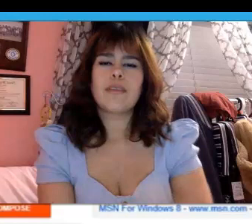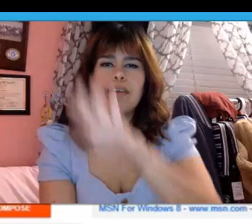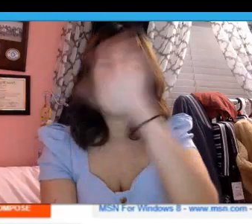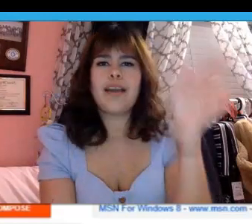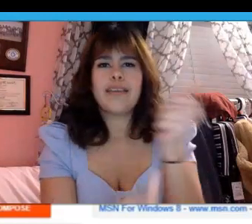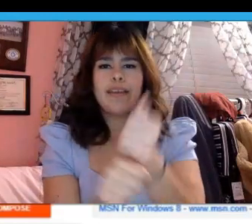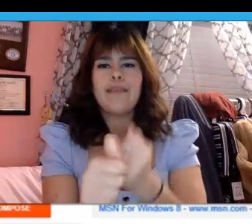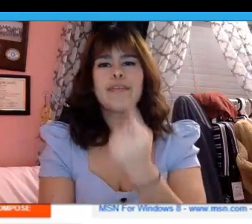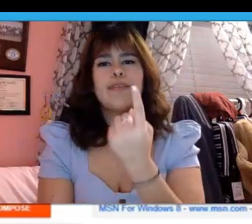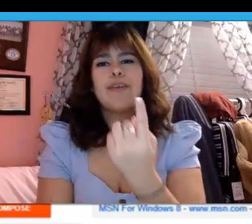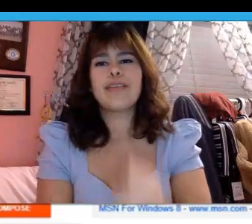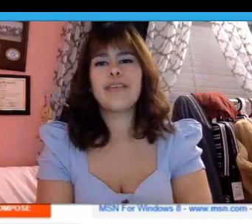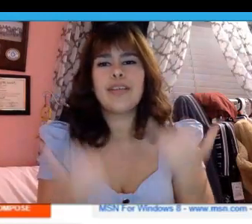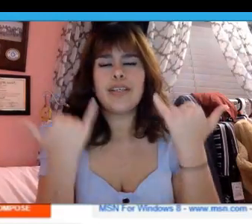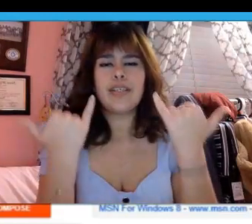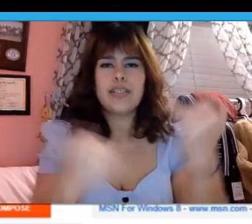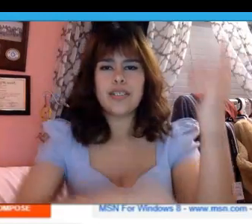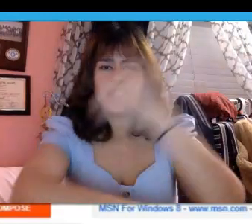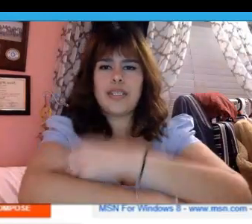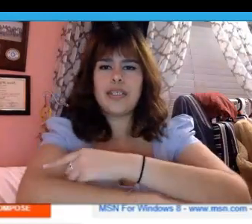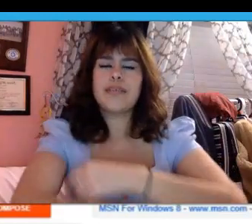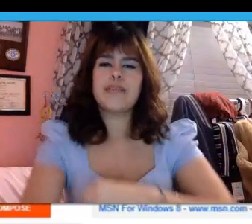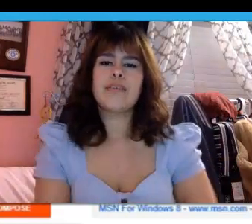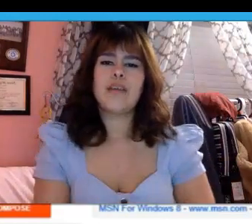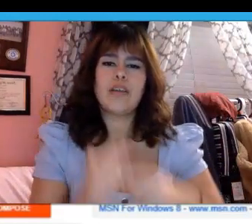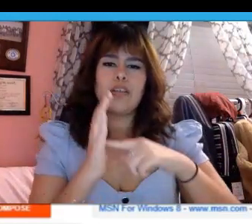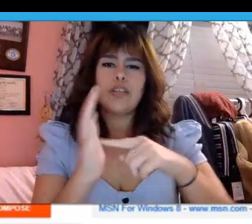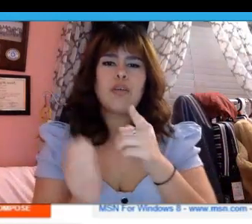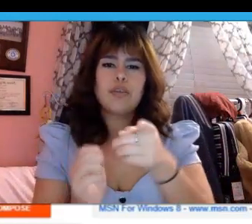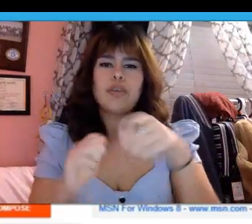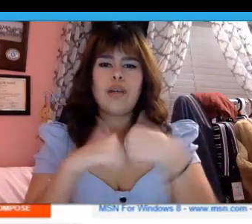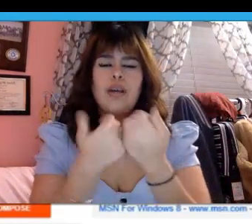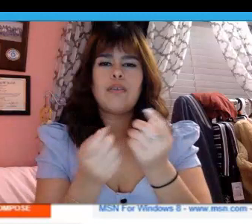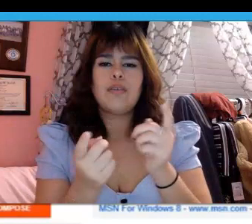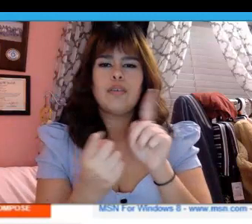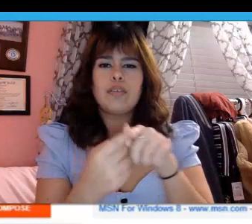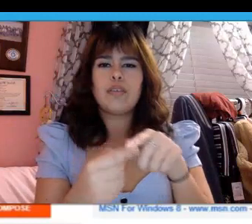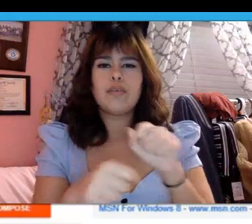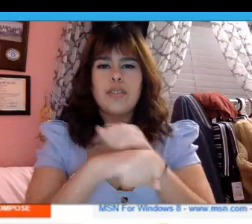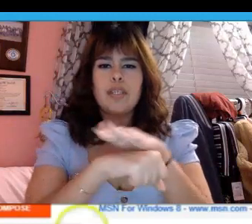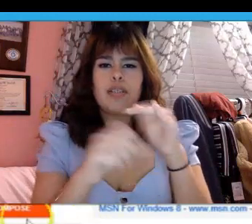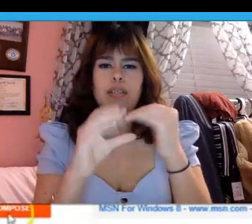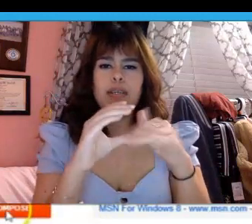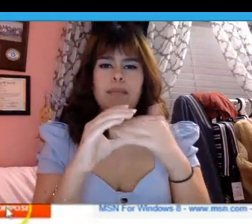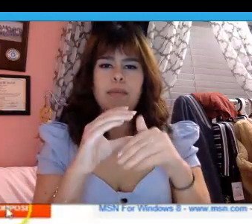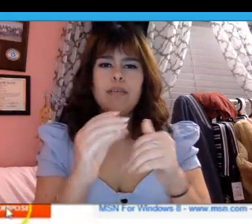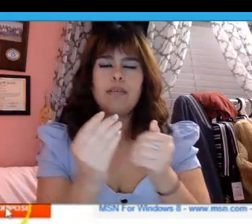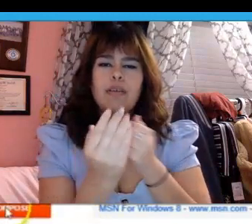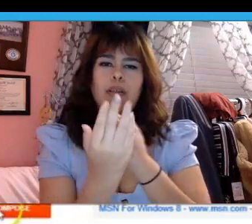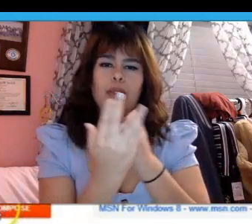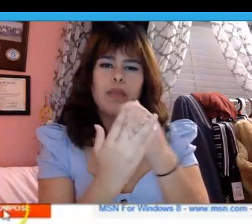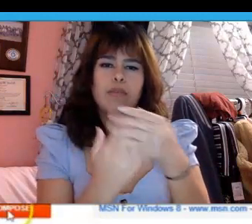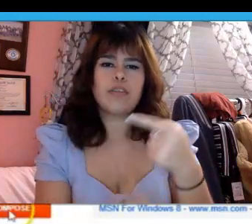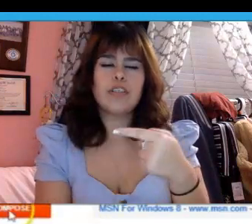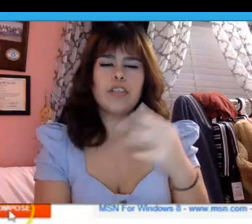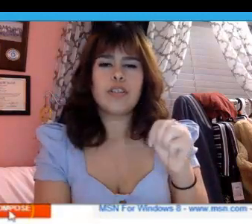Hey everyone, this is Mike. I want to go ahead and show you real quickly on how to send an email on Gmail. It's actually real simple and easy. Let's just go right up here on